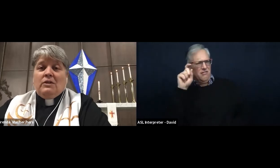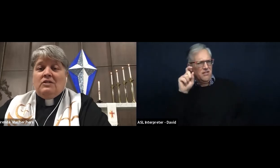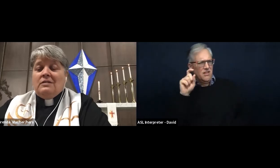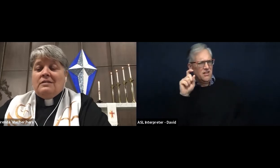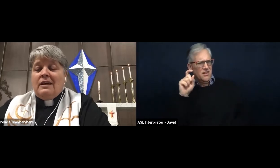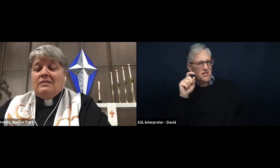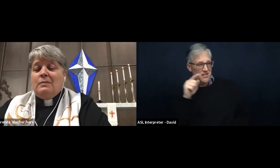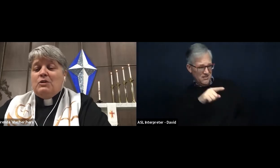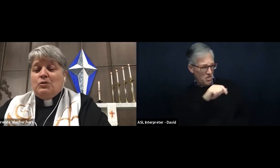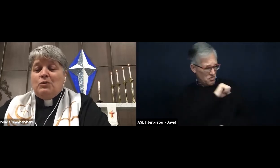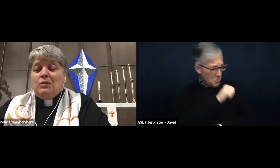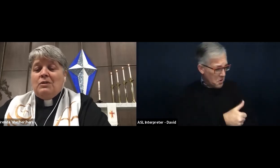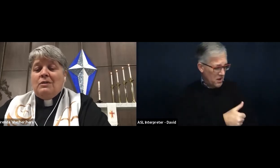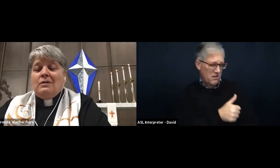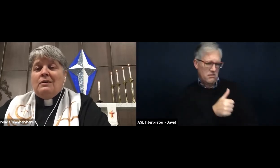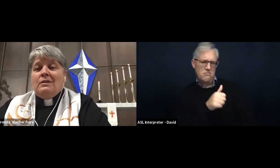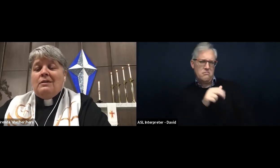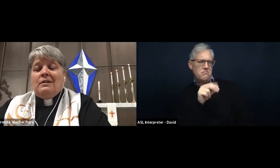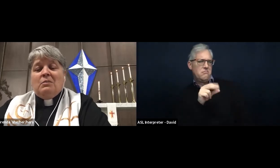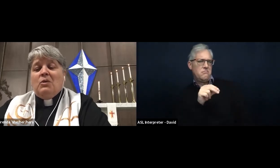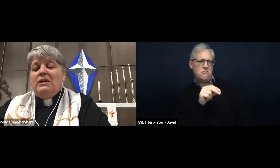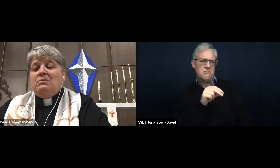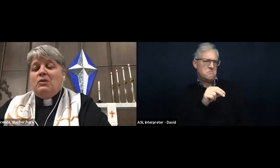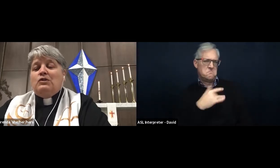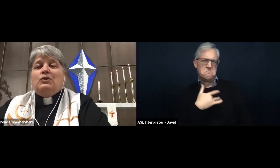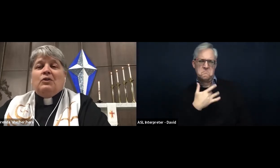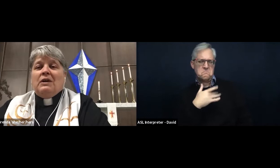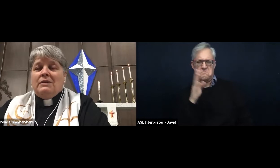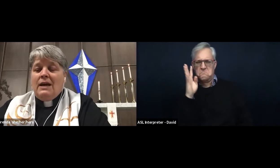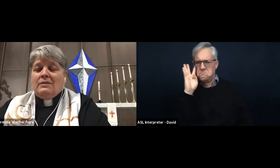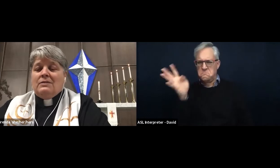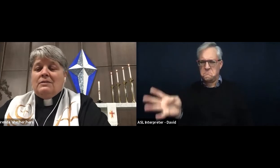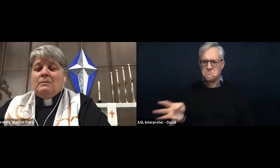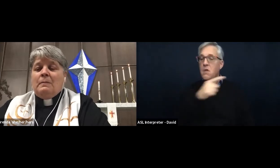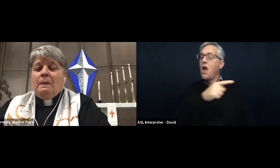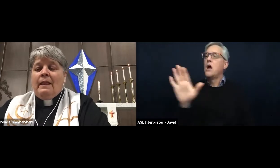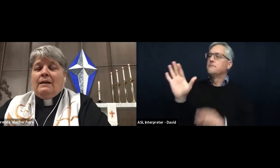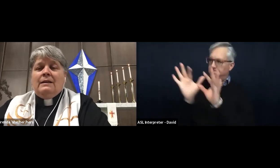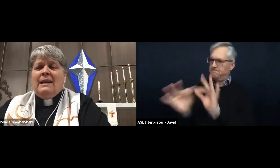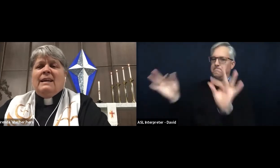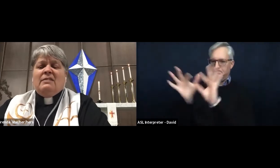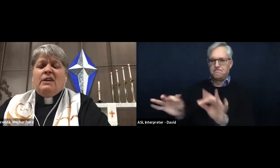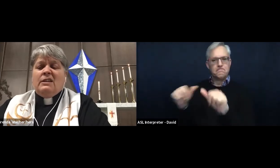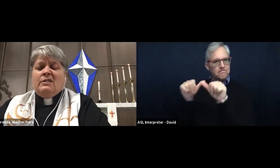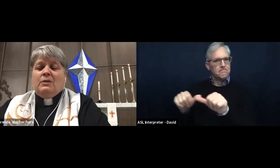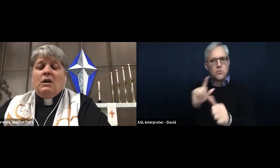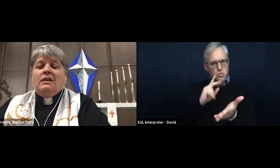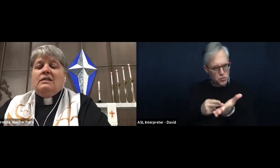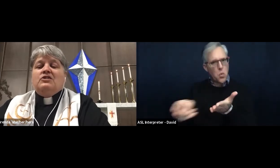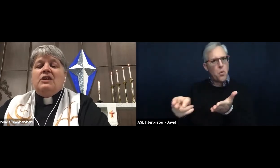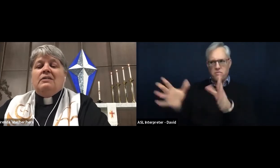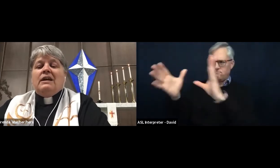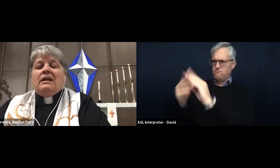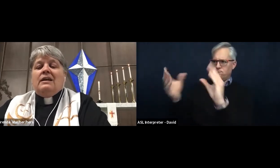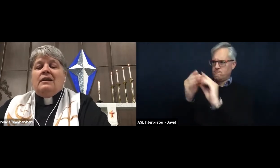And the more Jesus tells them the truth, the more emotional the crowd gets, taking offense at what